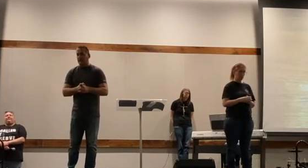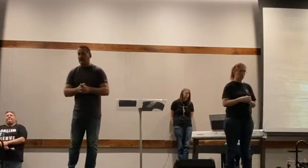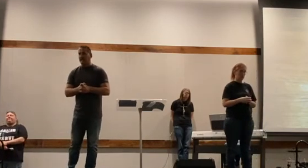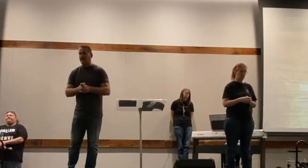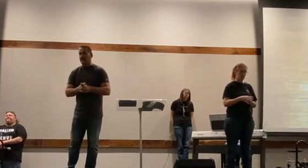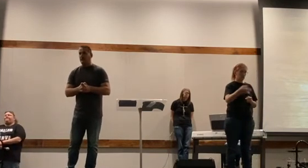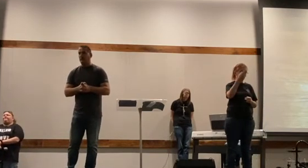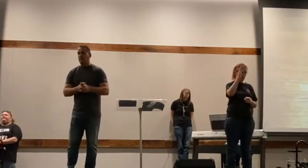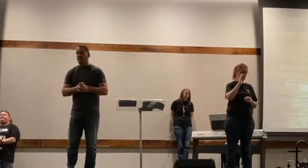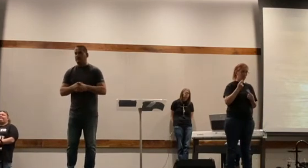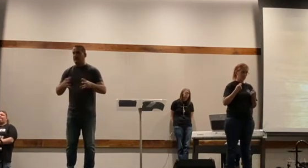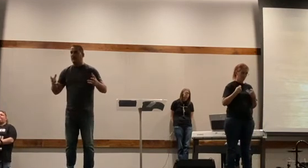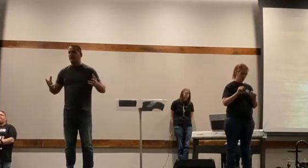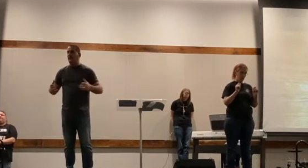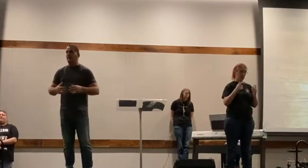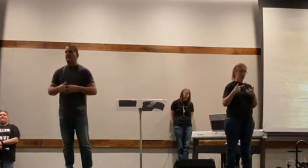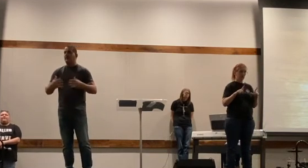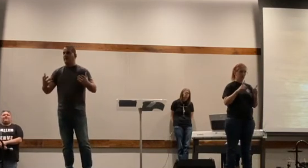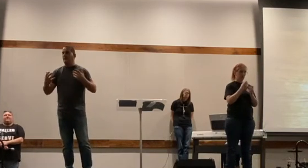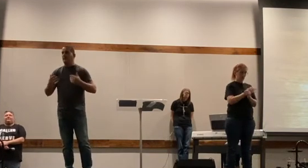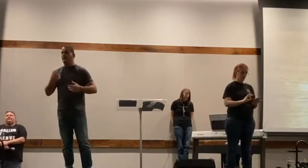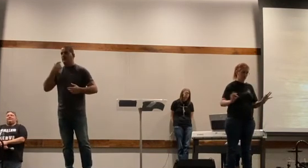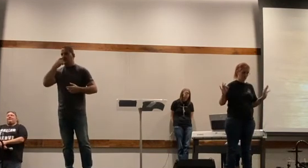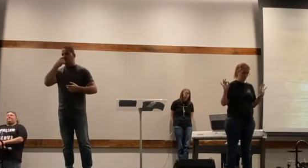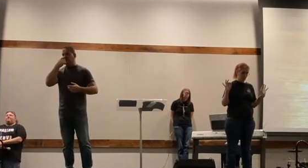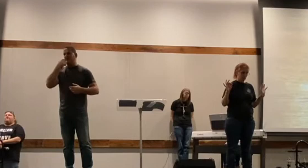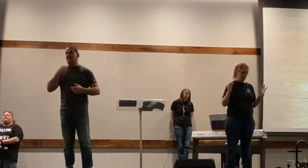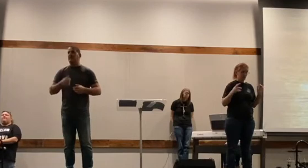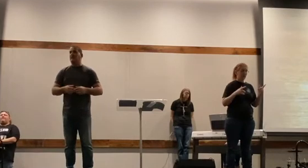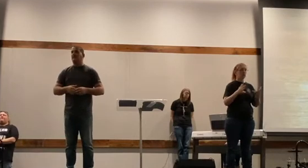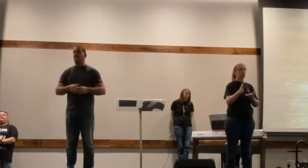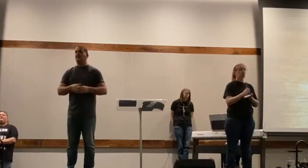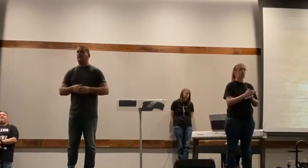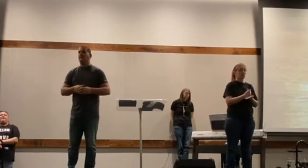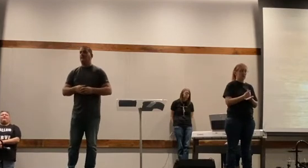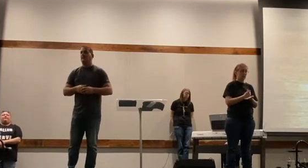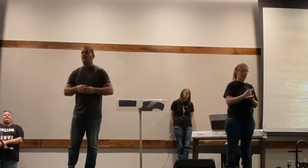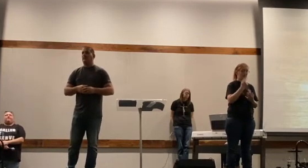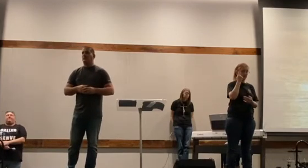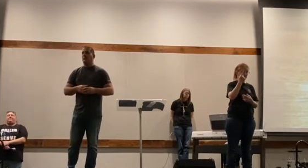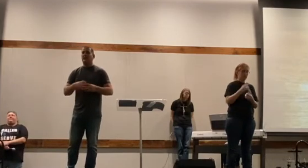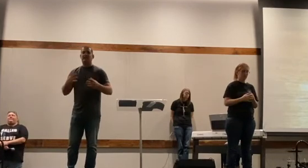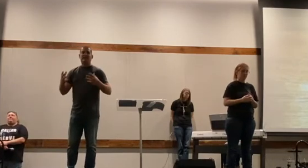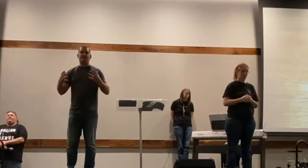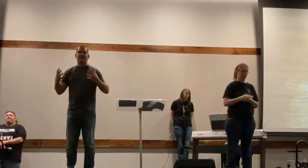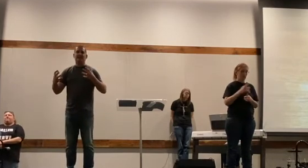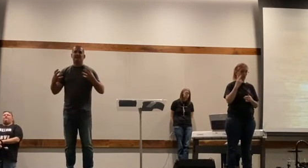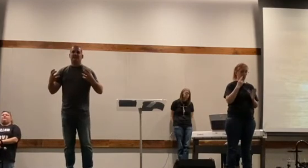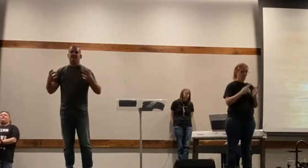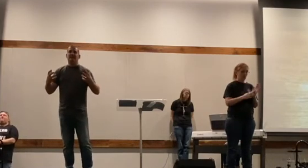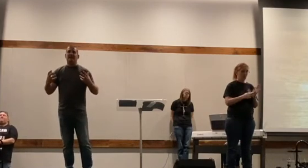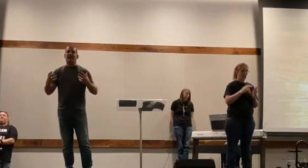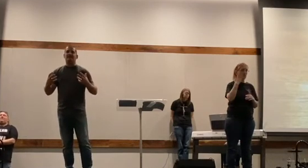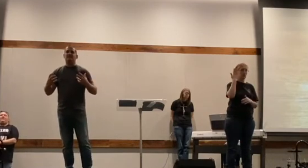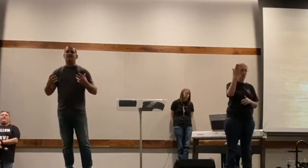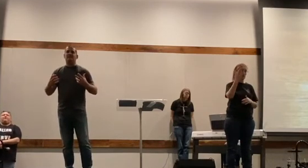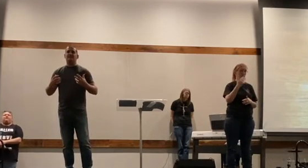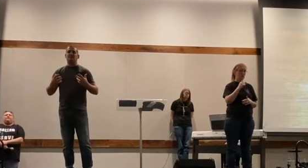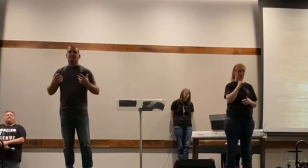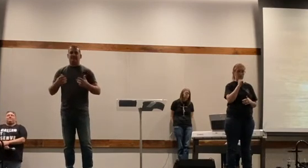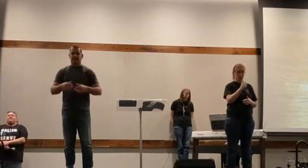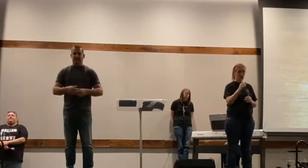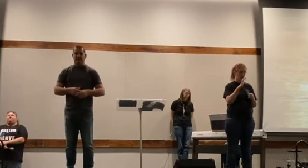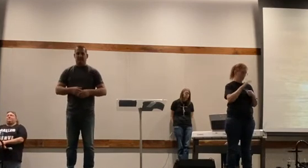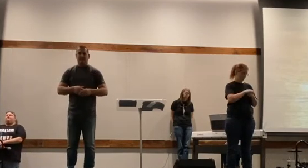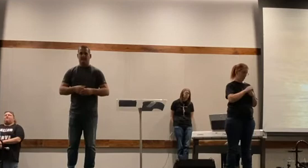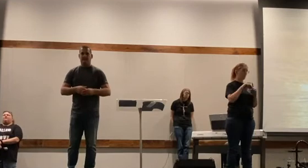God's ready to let you, to set you free. If you would just receive him, recognize that he is not a God to condemn you,